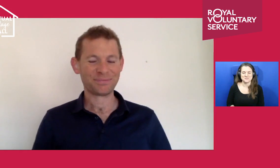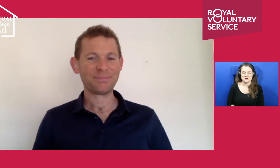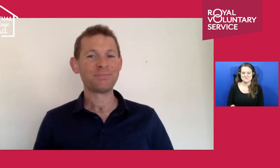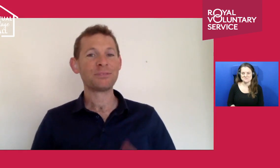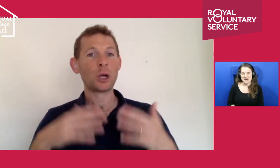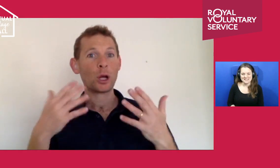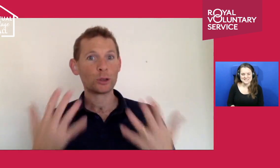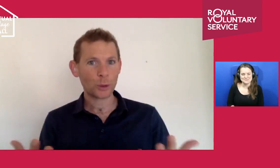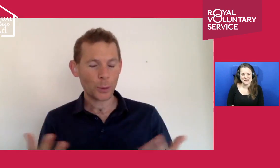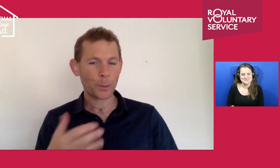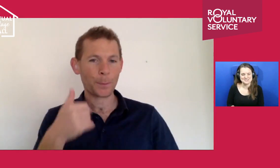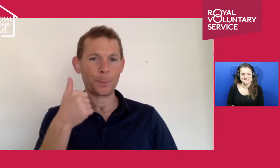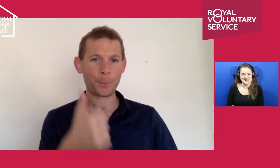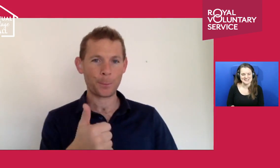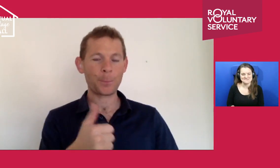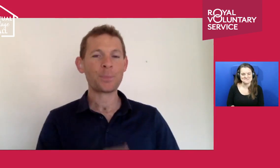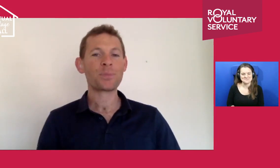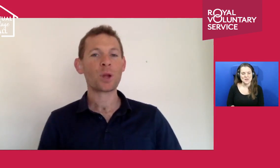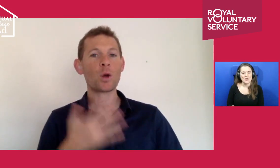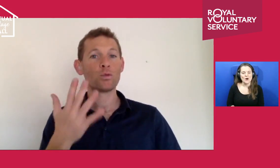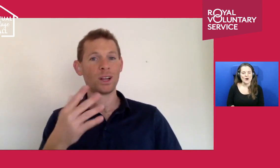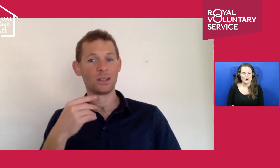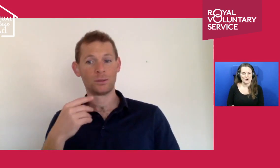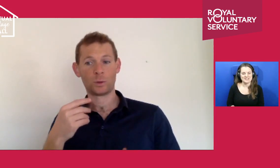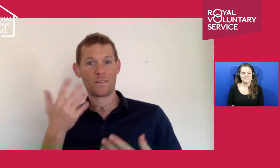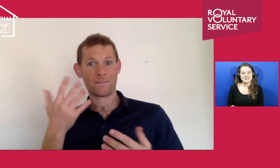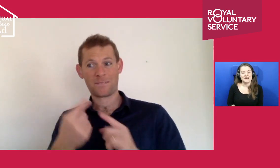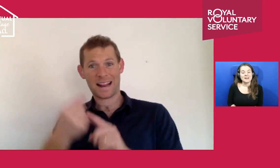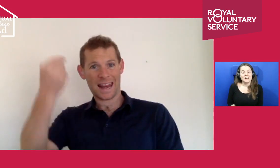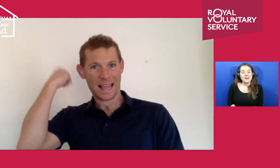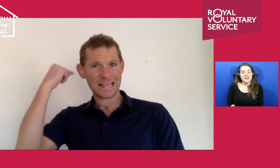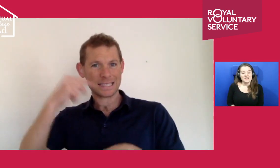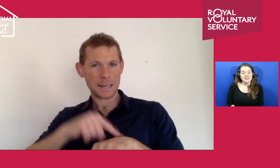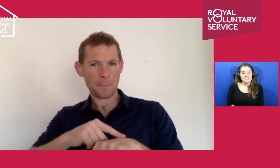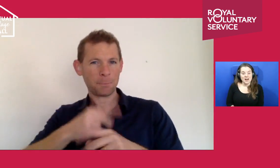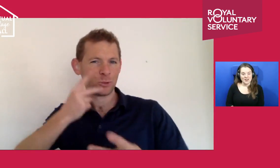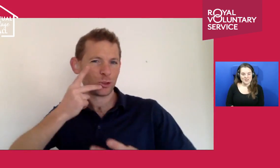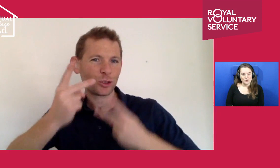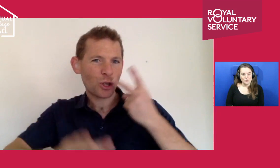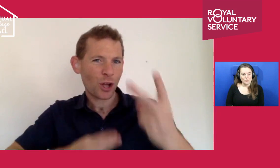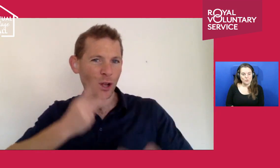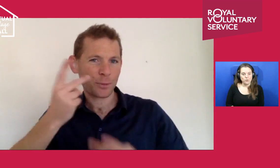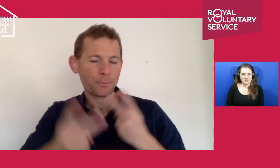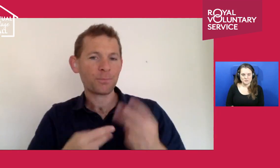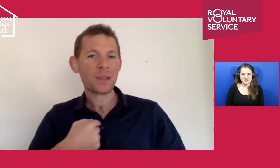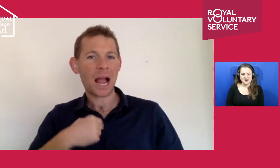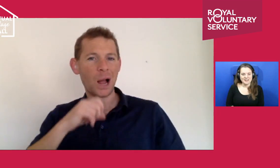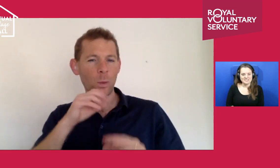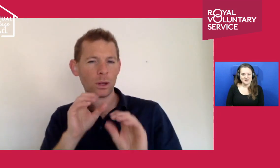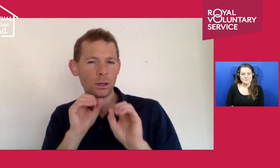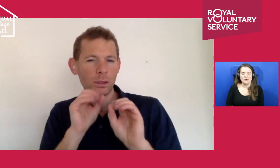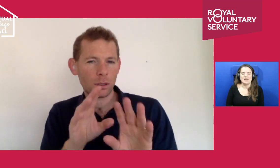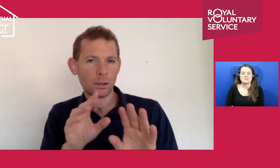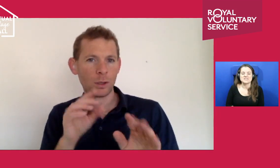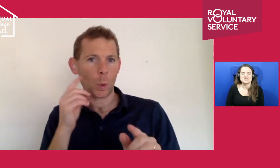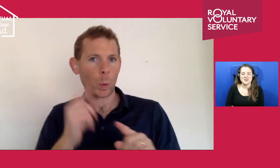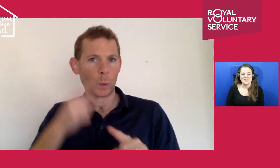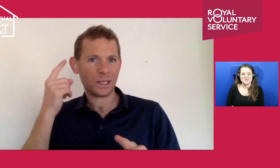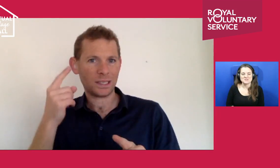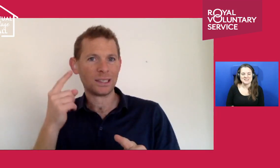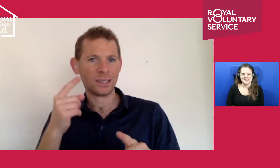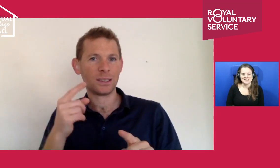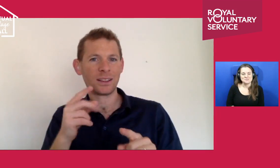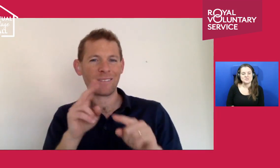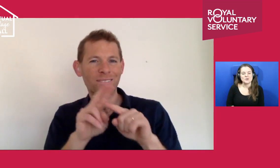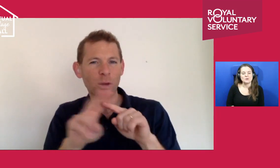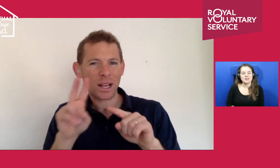impactful. So that's the plan for today. All right, now what did we do last time? Well, it was the songs,